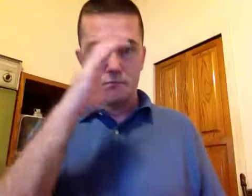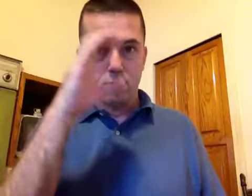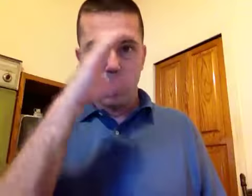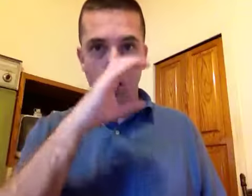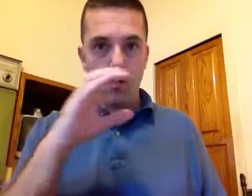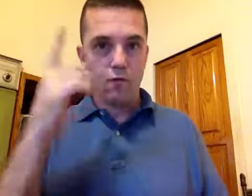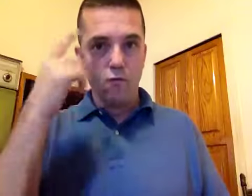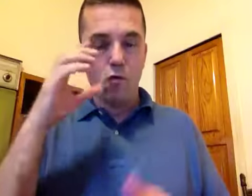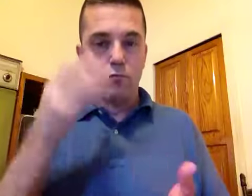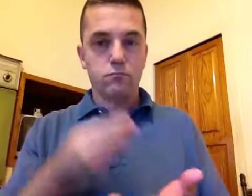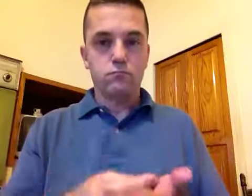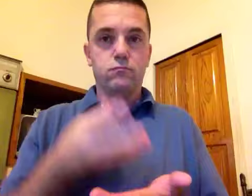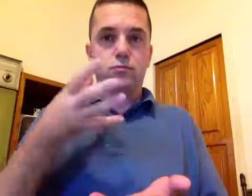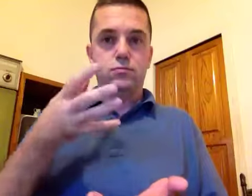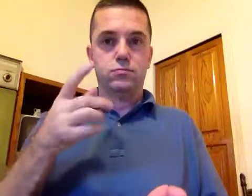he's not smarter than everybody else.